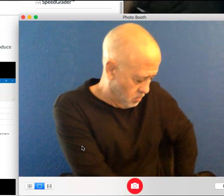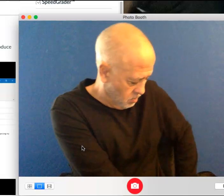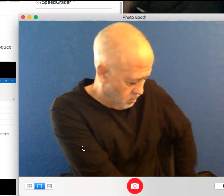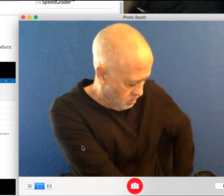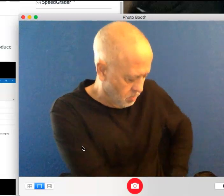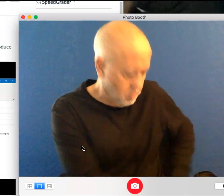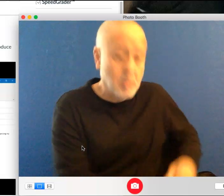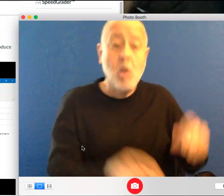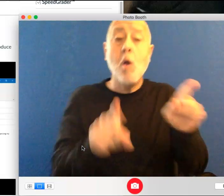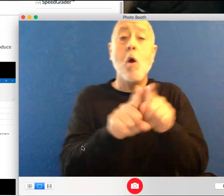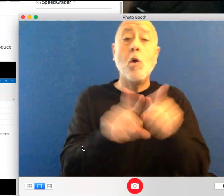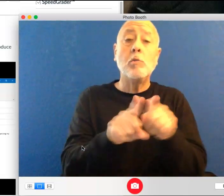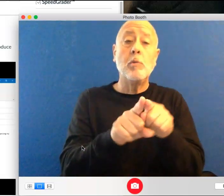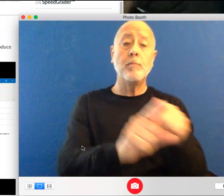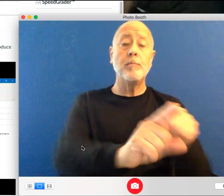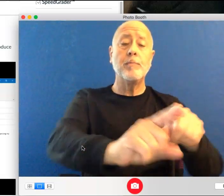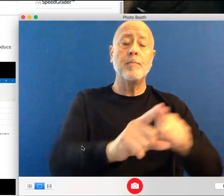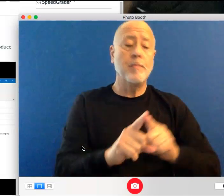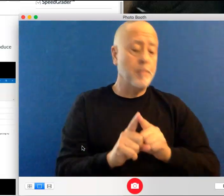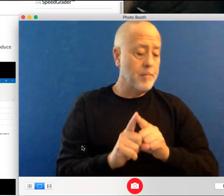as well as,